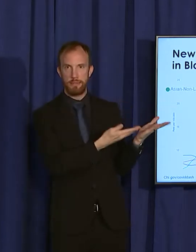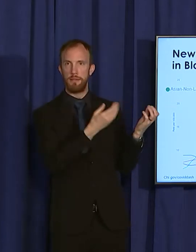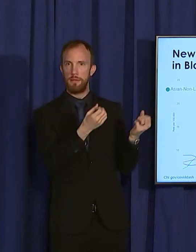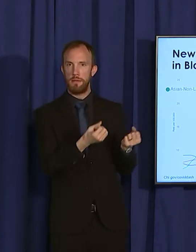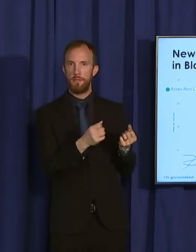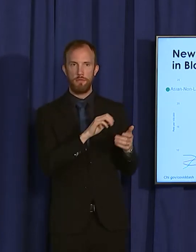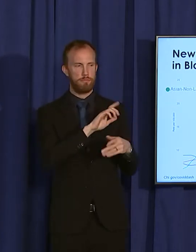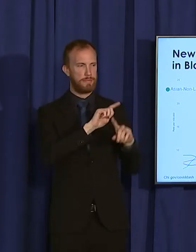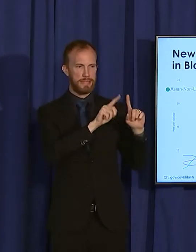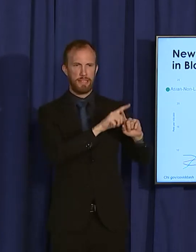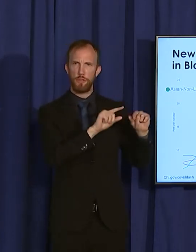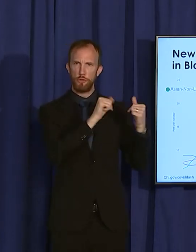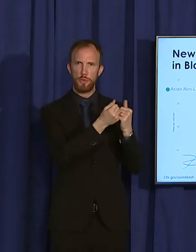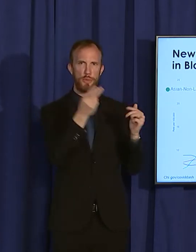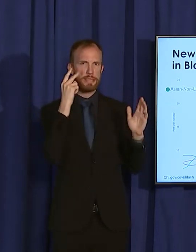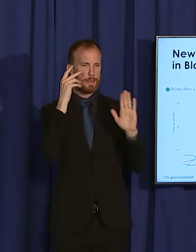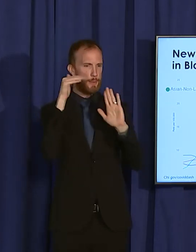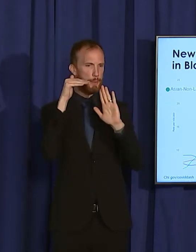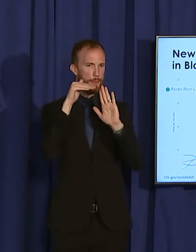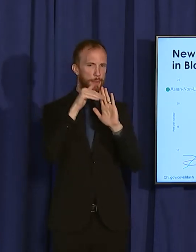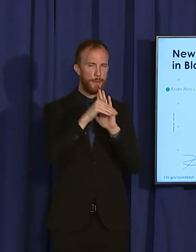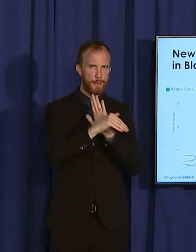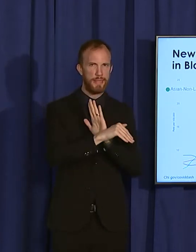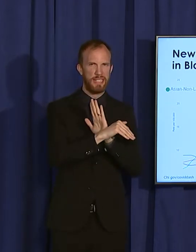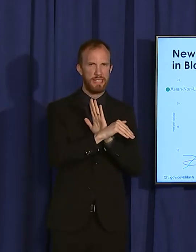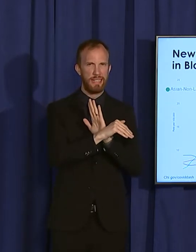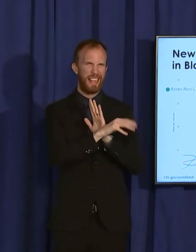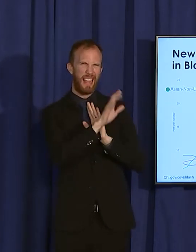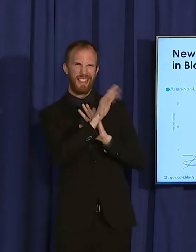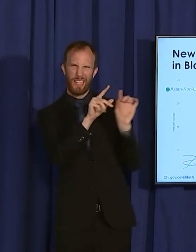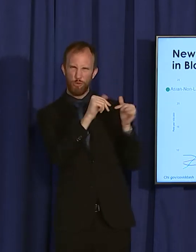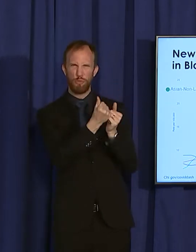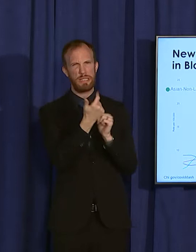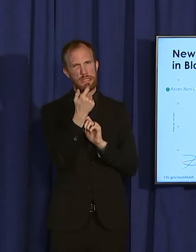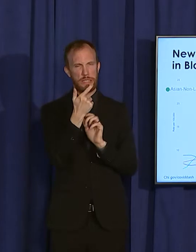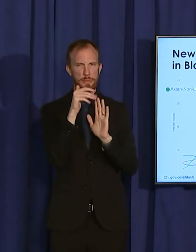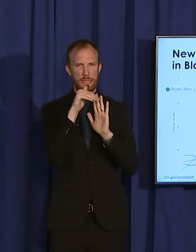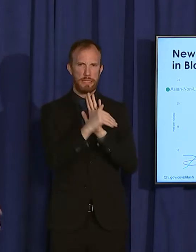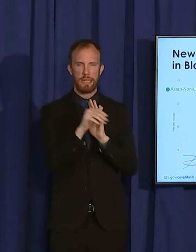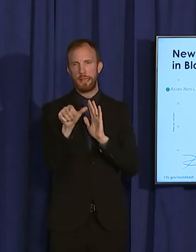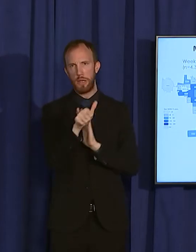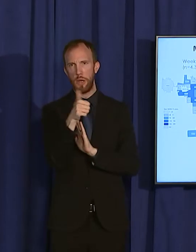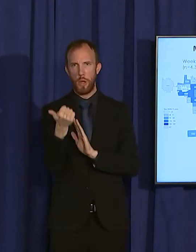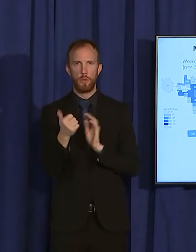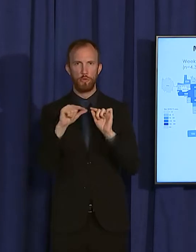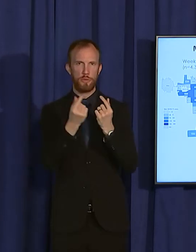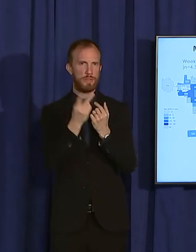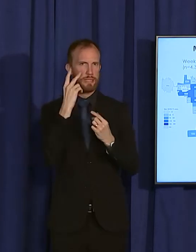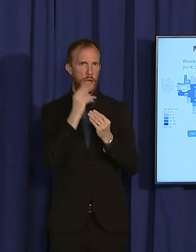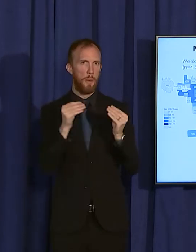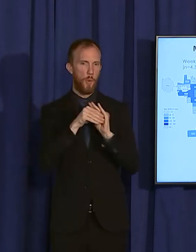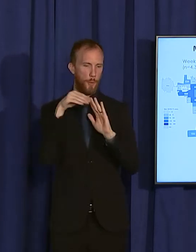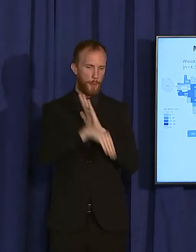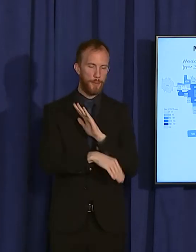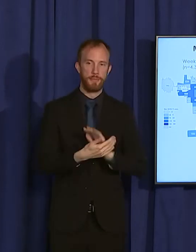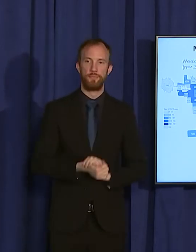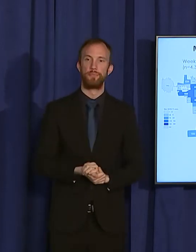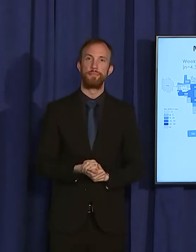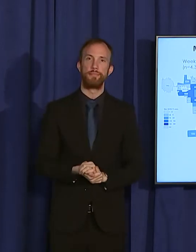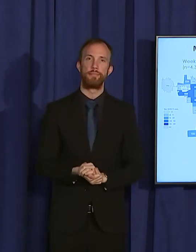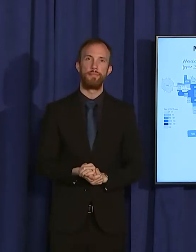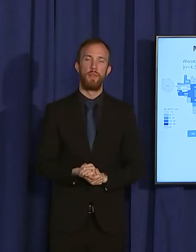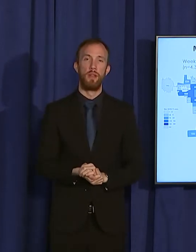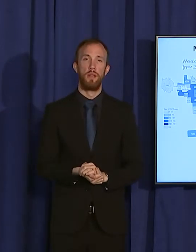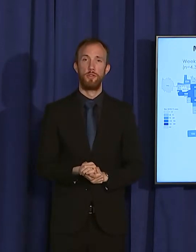down just a little bit among that group and broadly more down across the other race ethnicities group. If we look